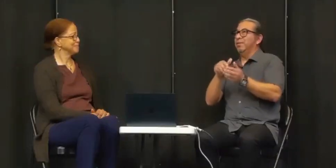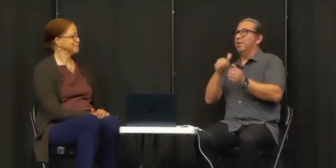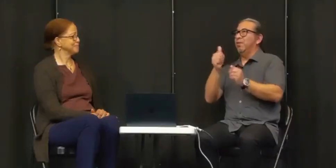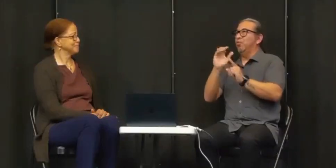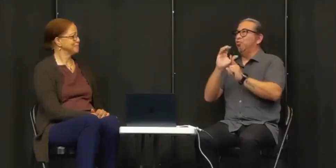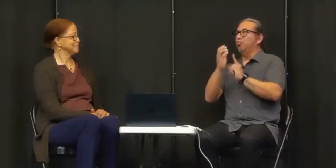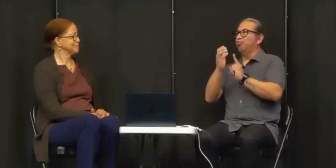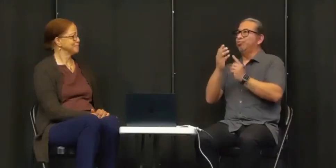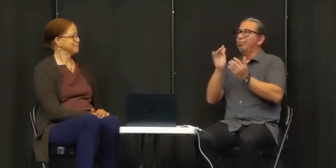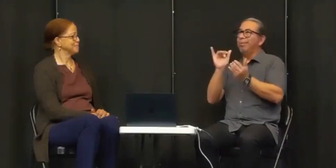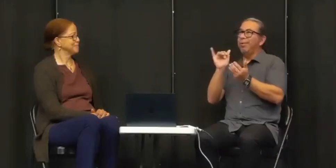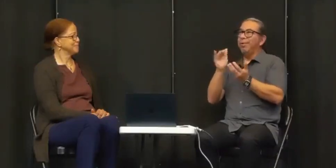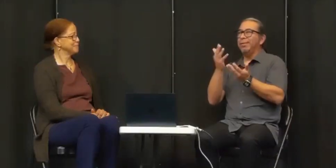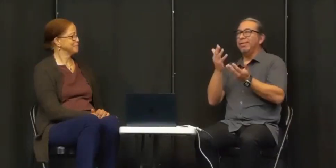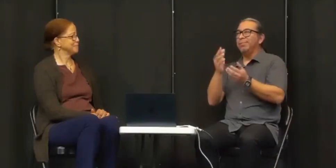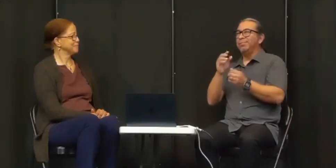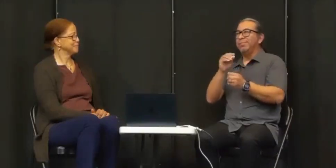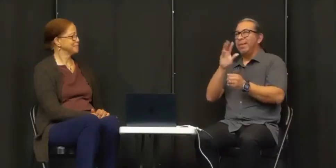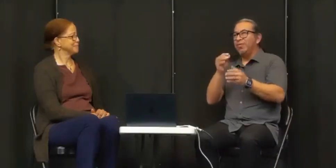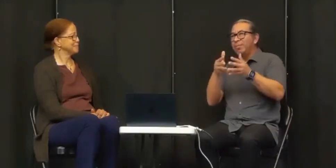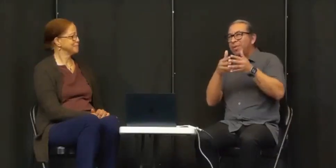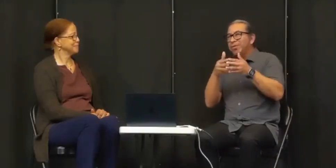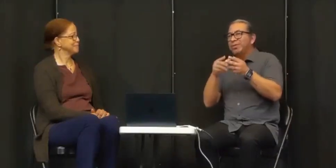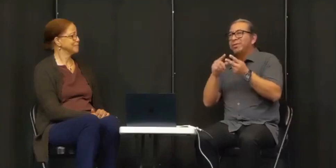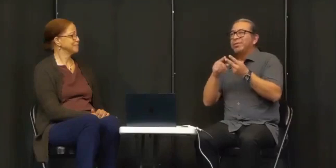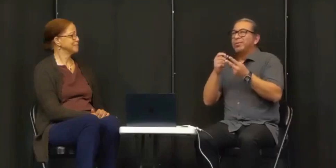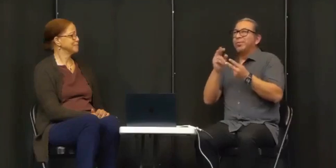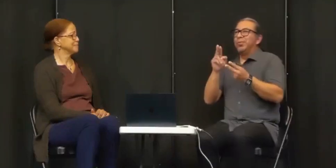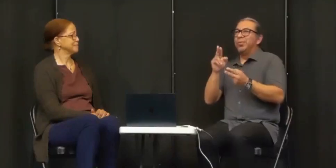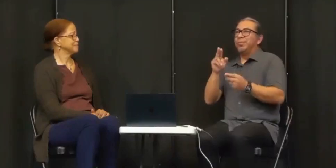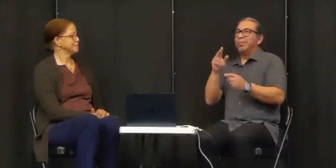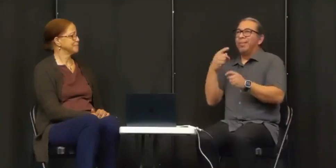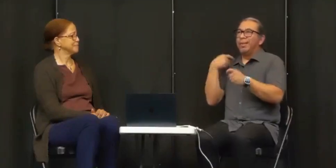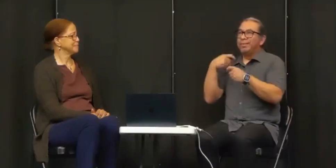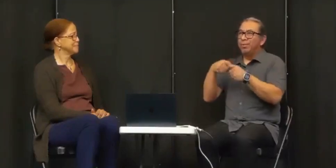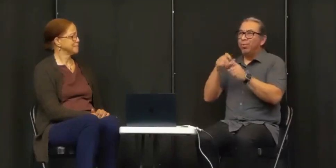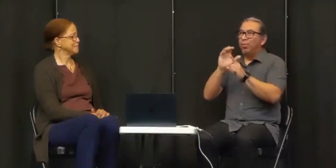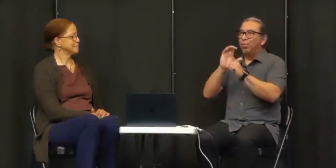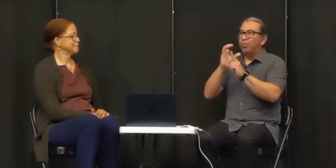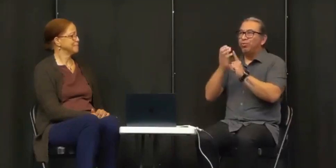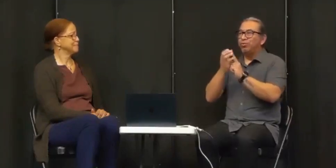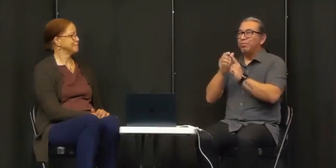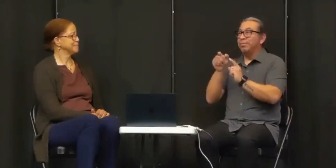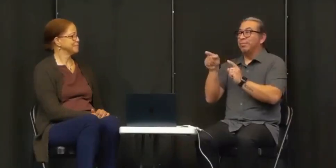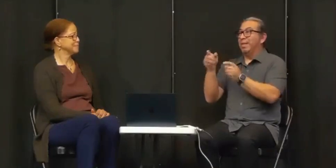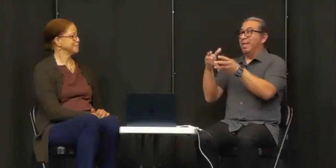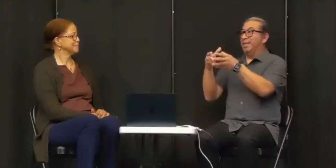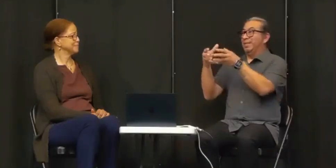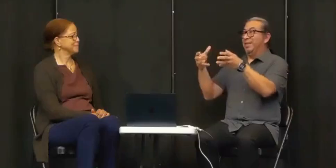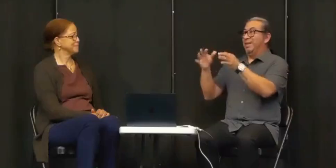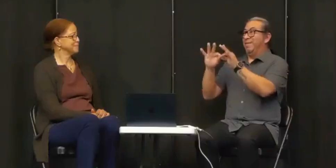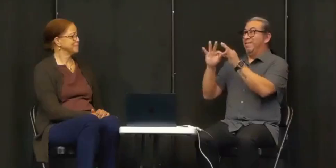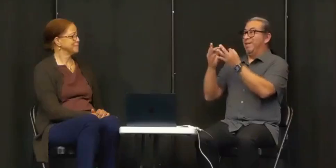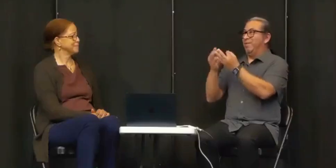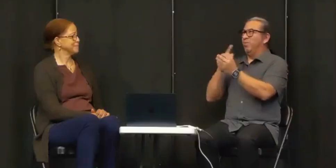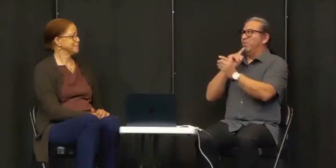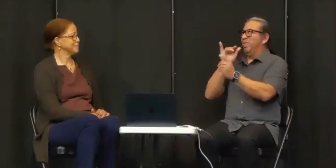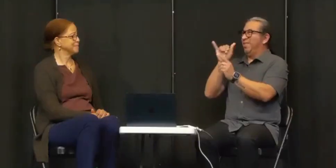often other cultures like South American or Latino